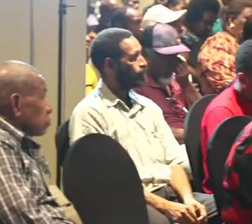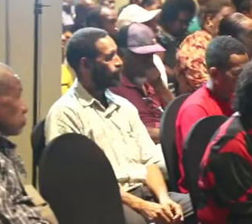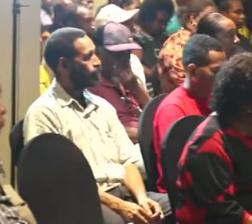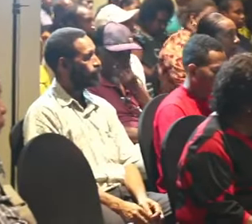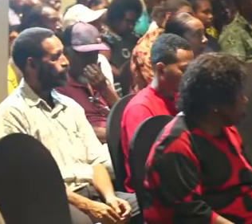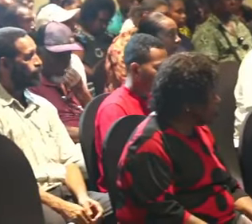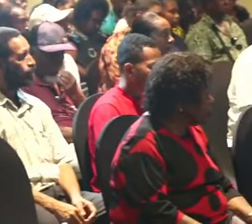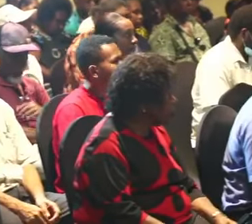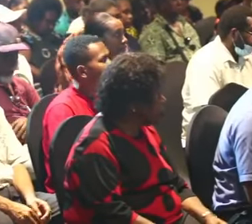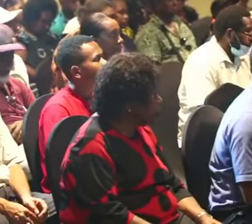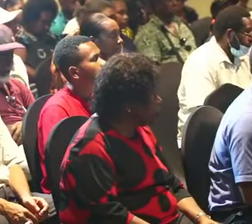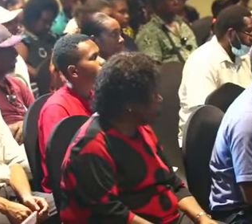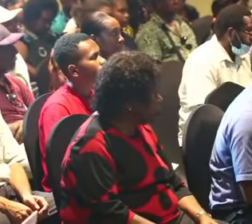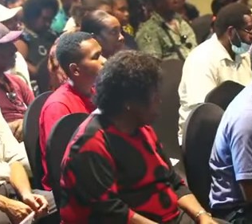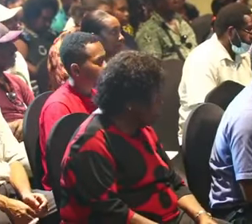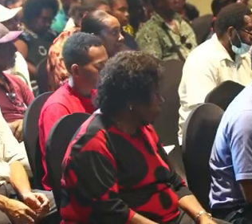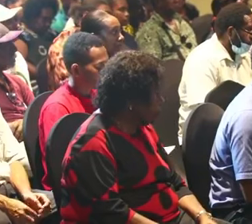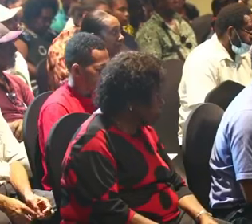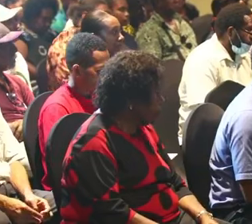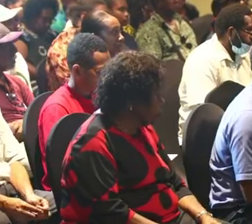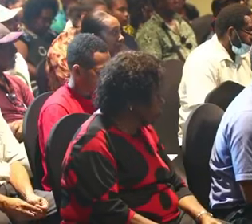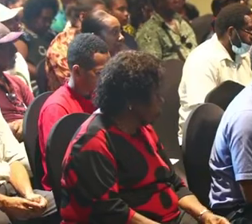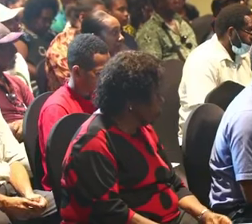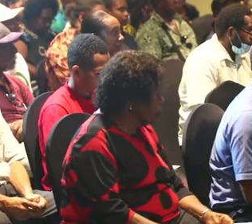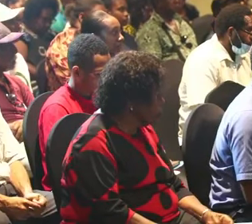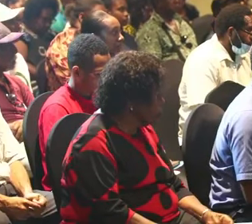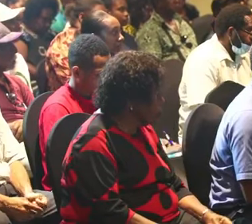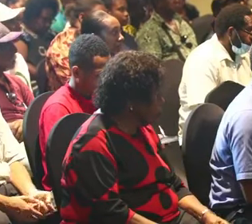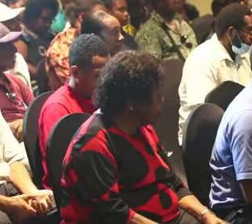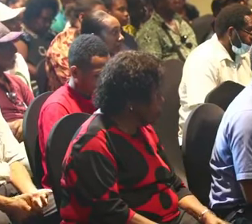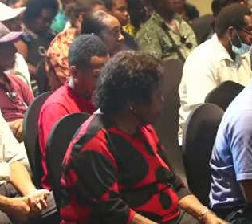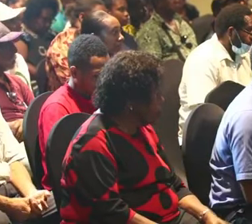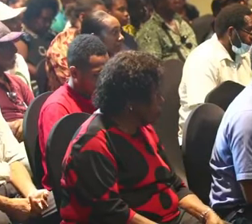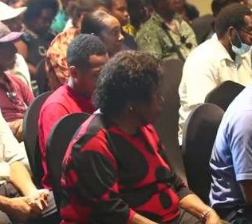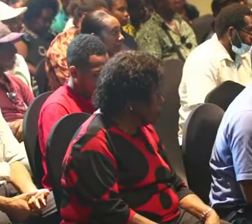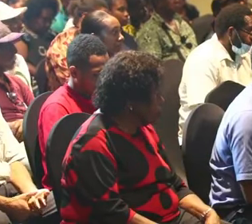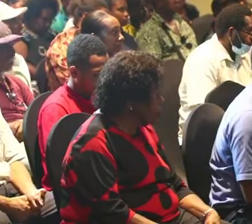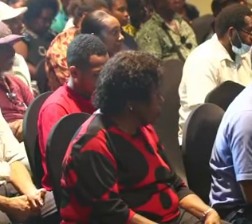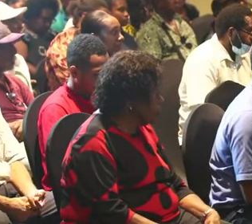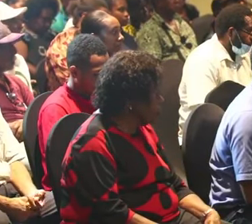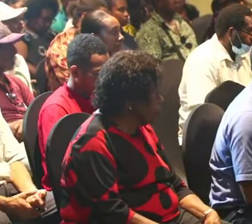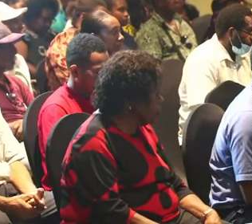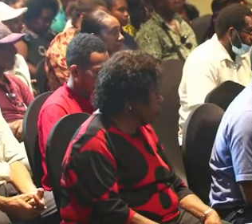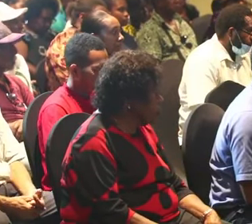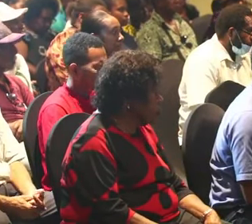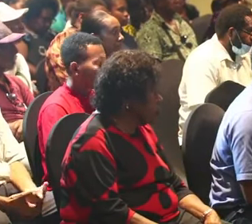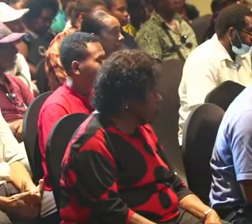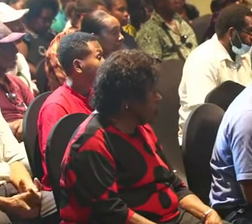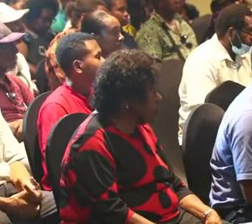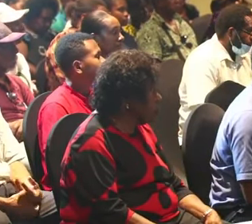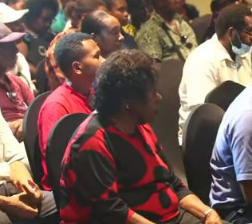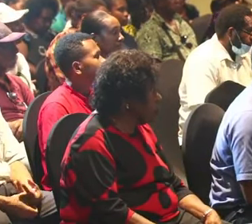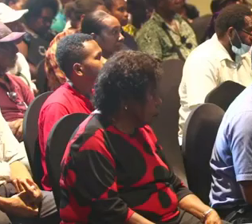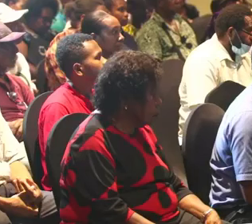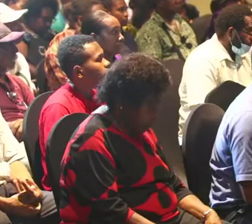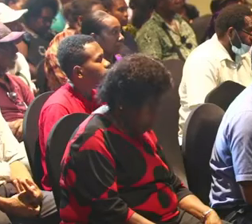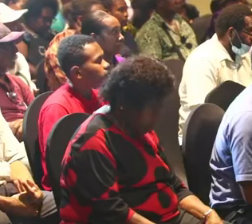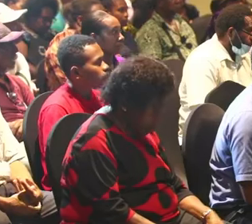other city authorities right throughout. So thank you for that. Our time